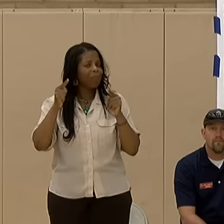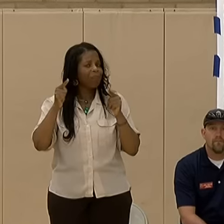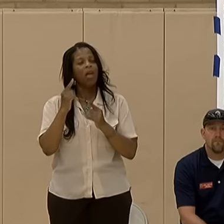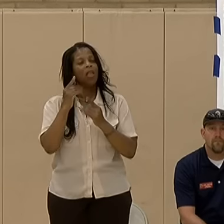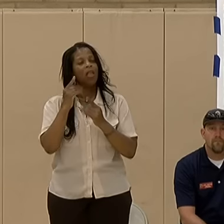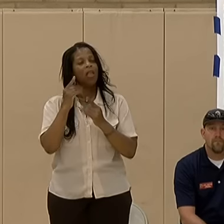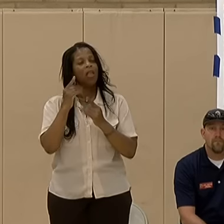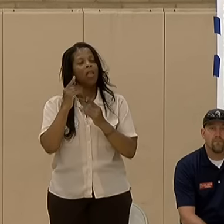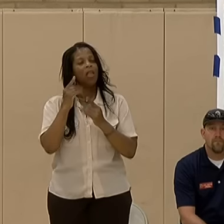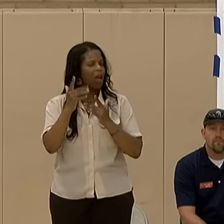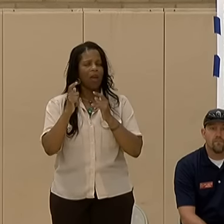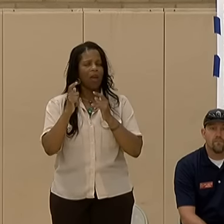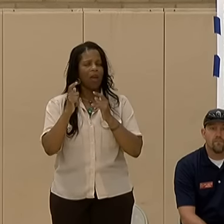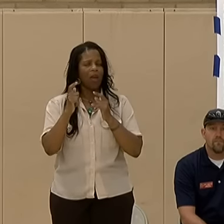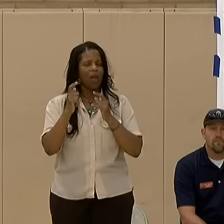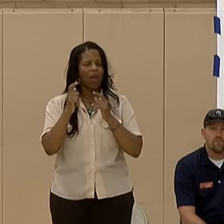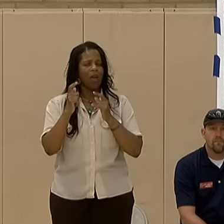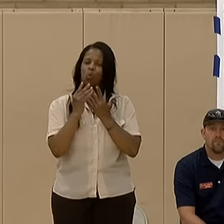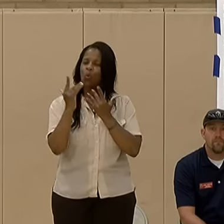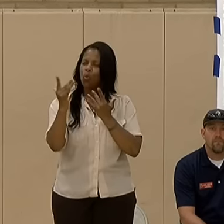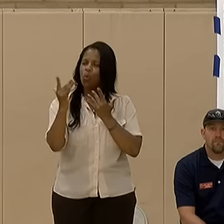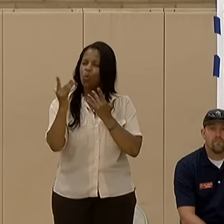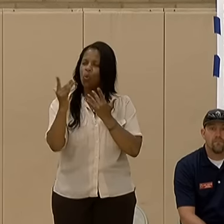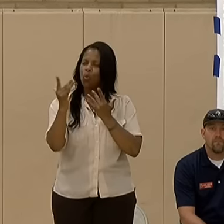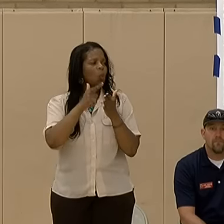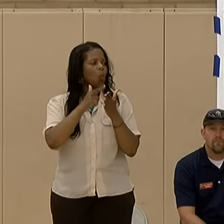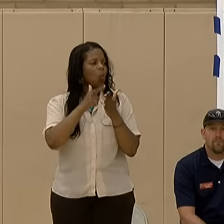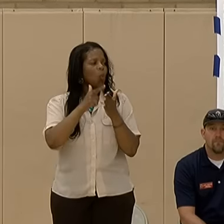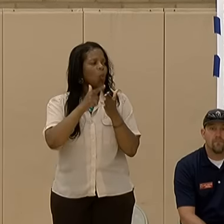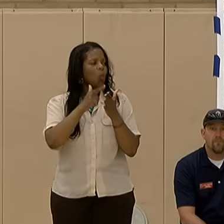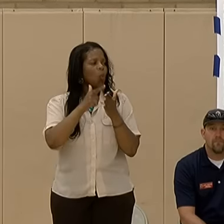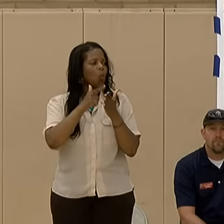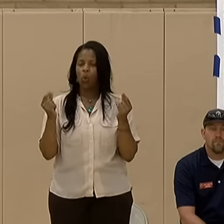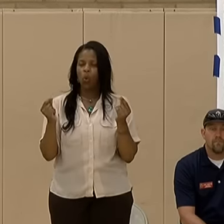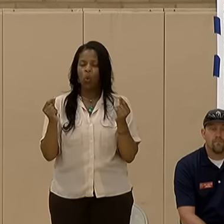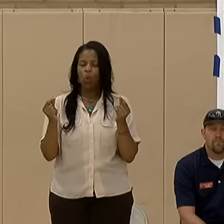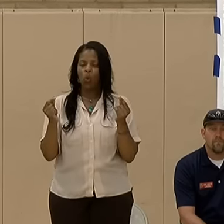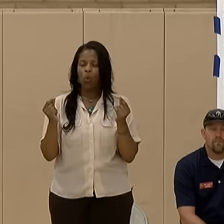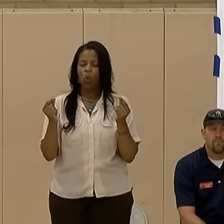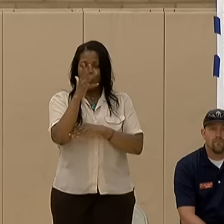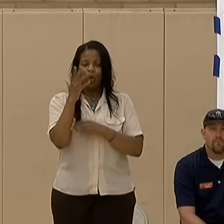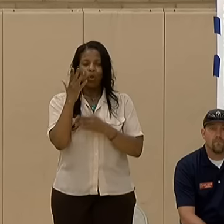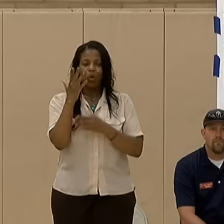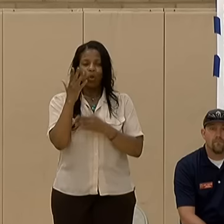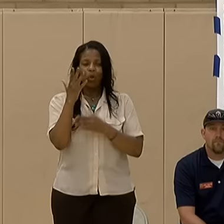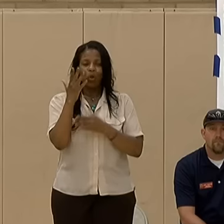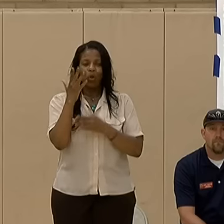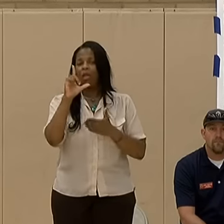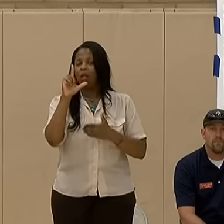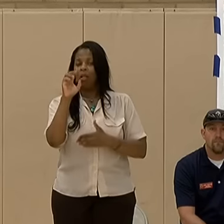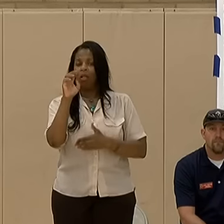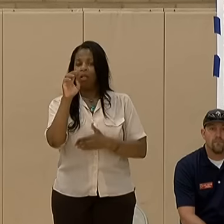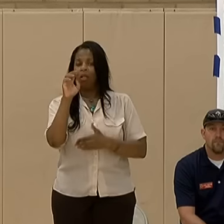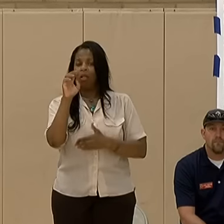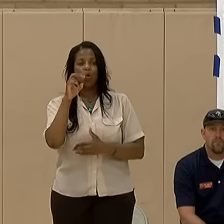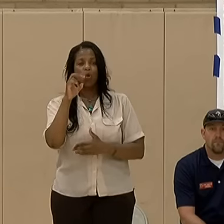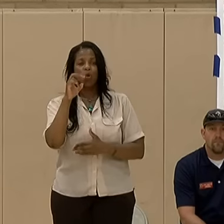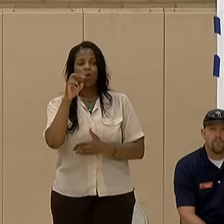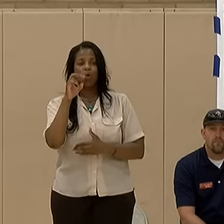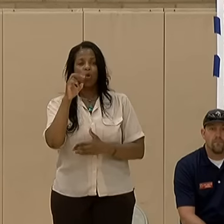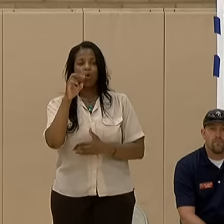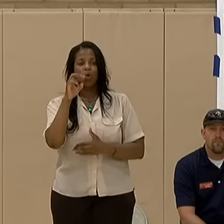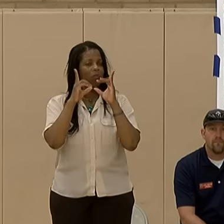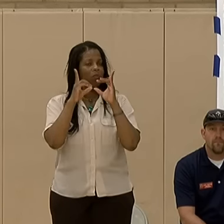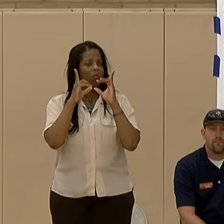fast. So what did we do? Forest Service, BLM, Kern County Fire, we were in